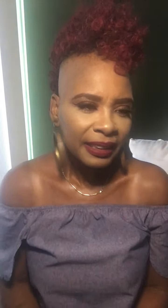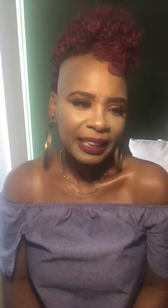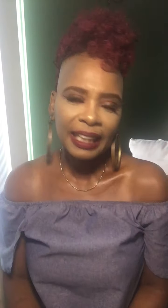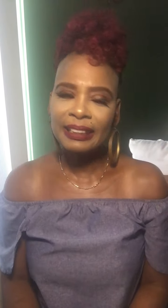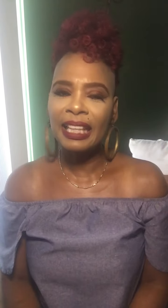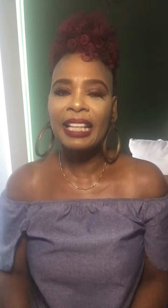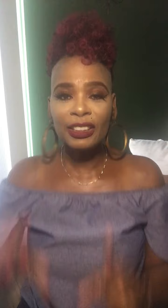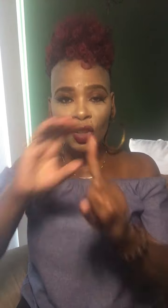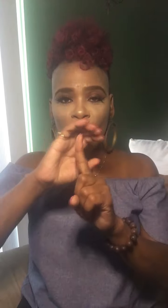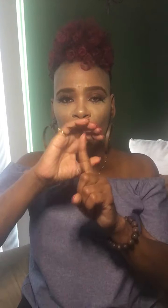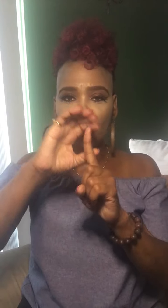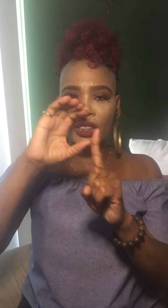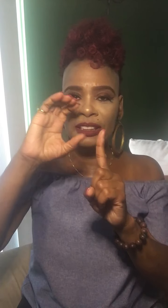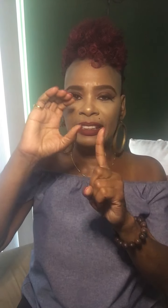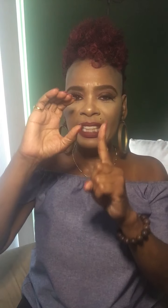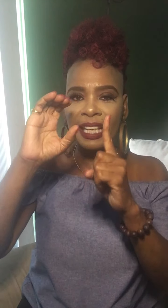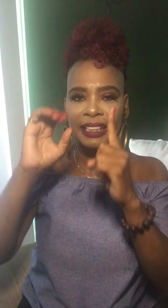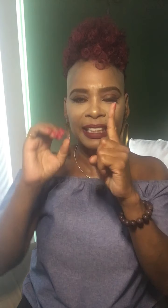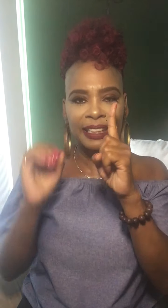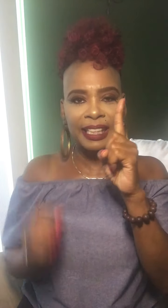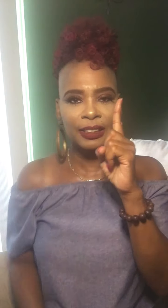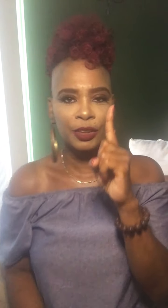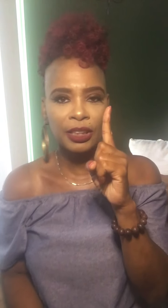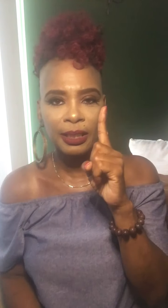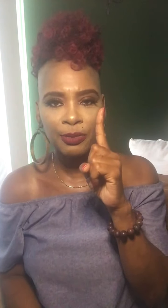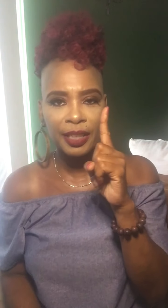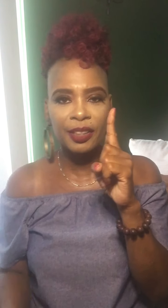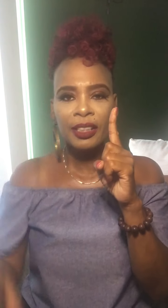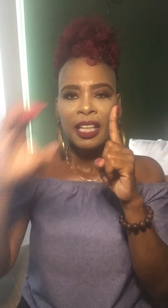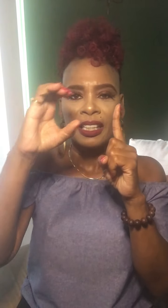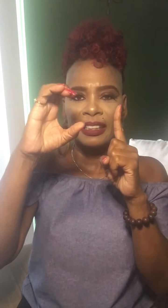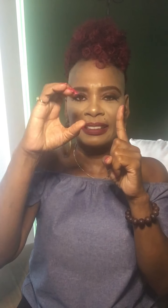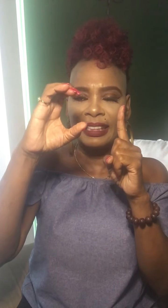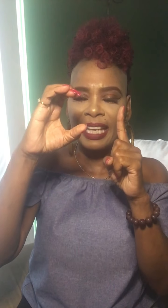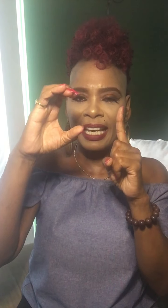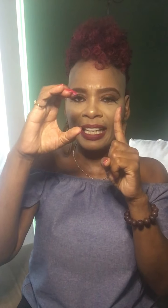The next sign is culture. The C hand, the index on your left finger, the C hand,